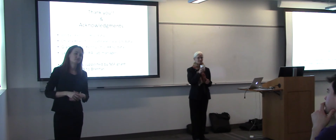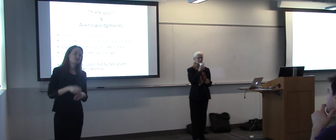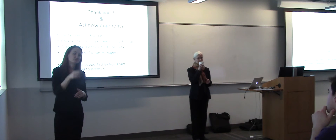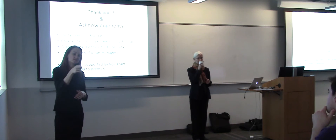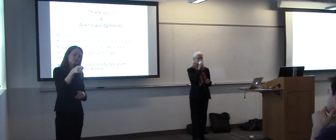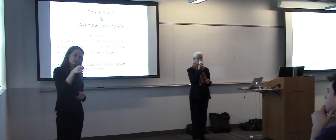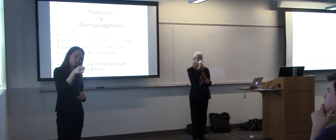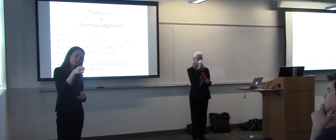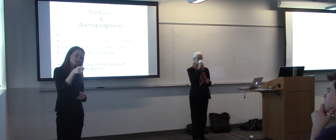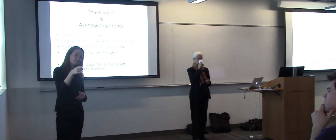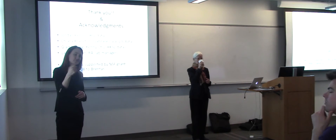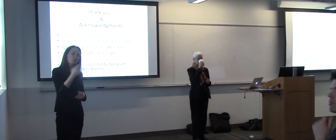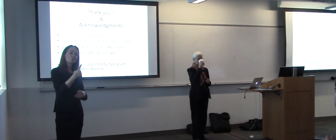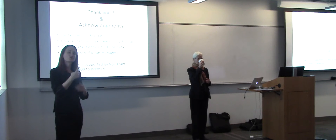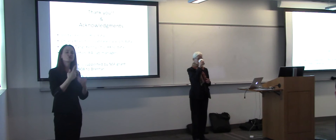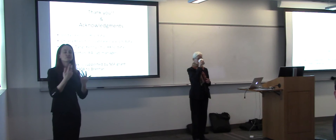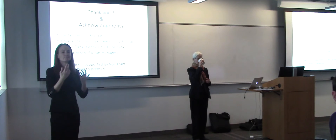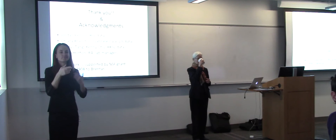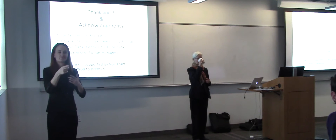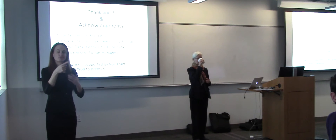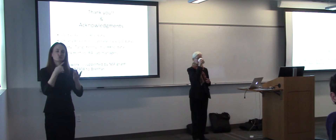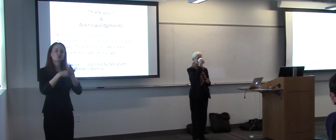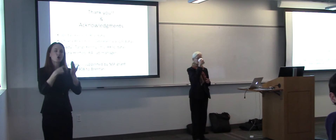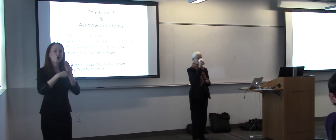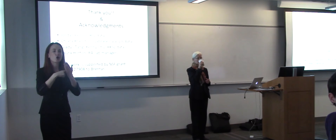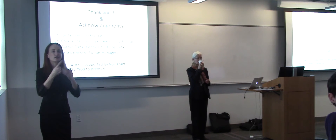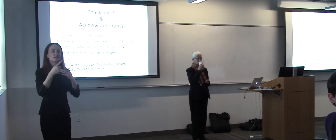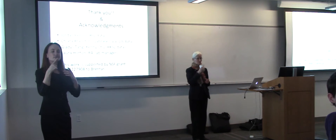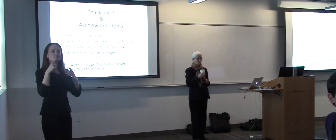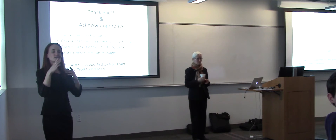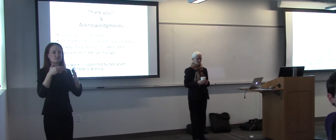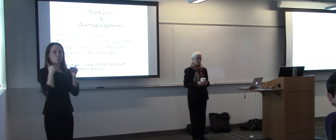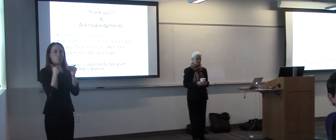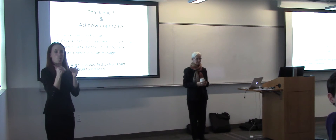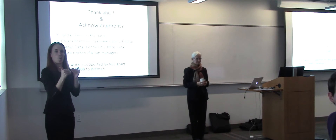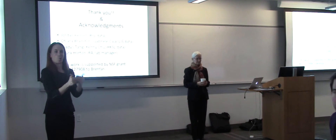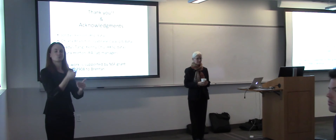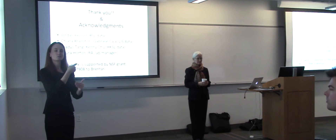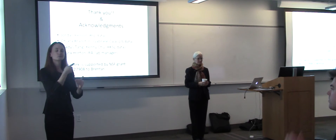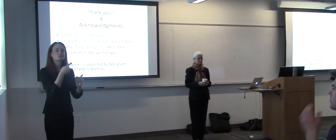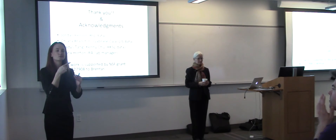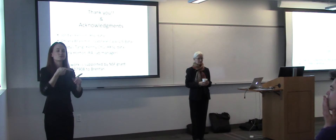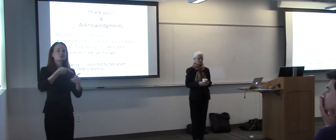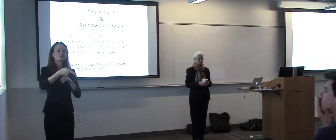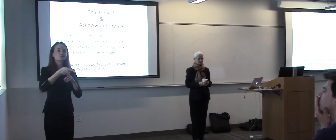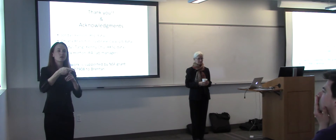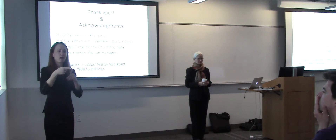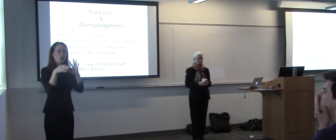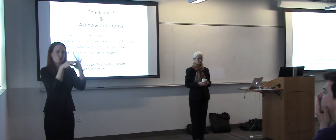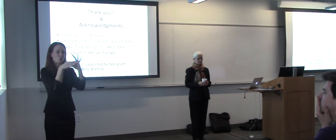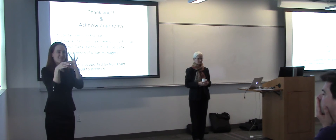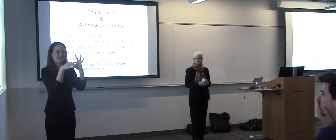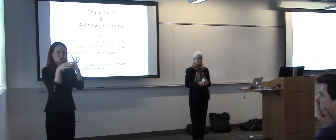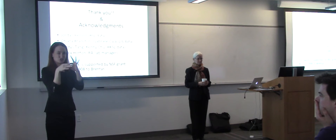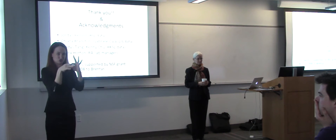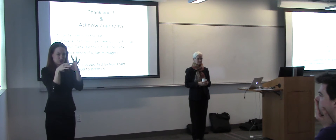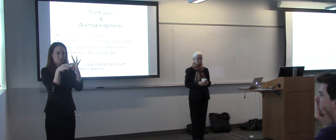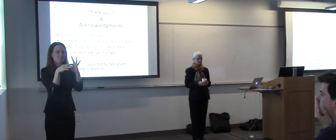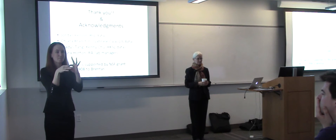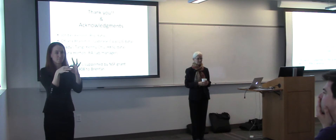I'm sorry, another question, but as you were talking close to the end, specifically about the relationship nature